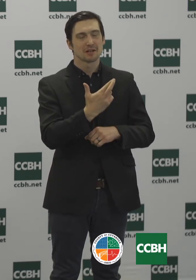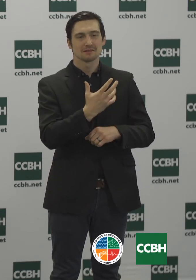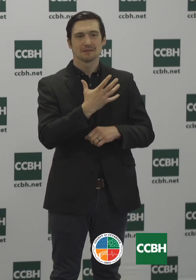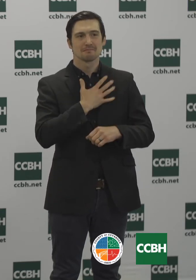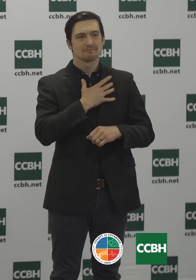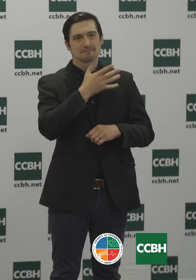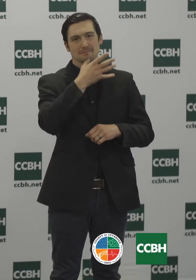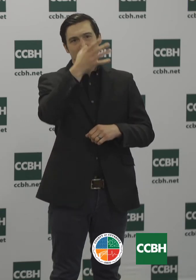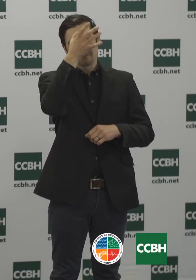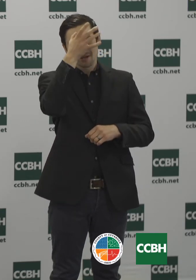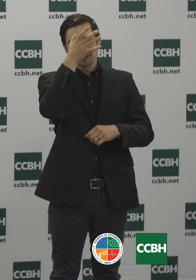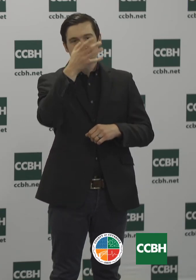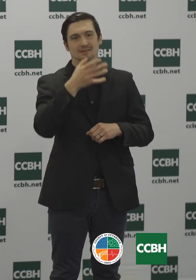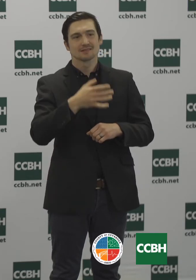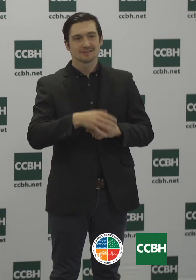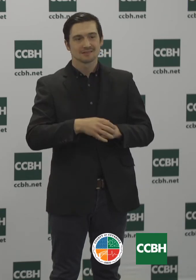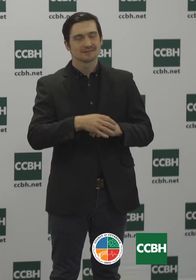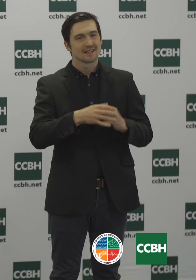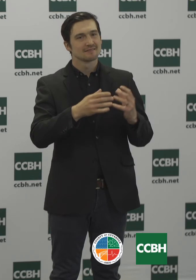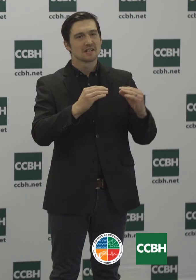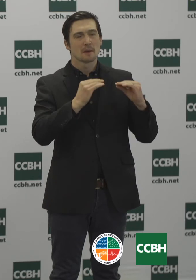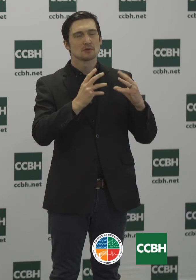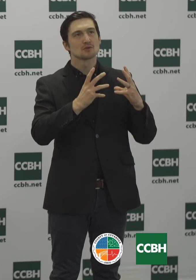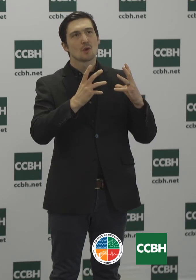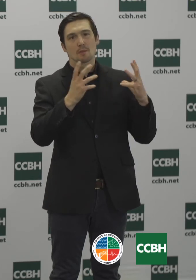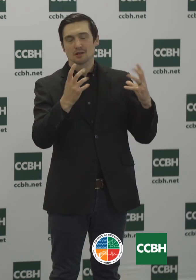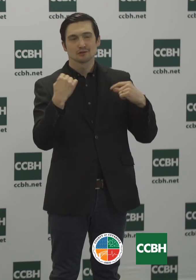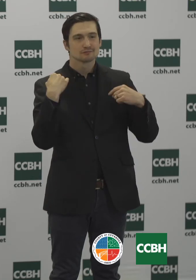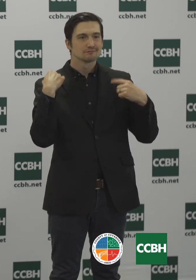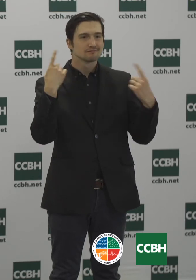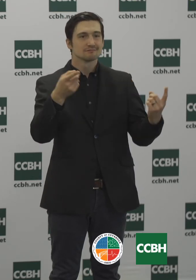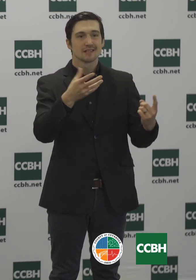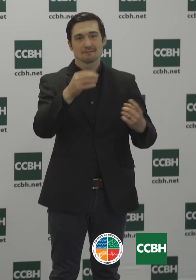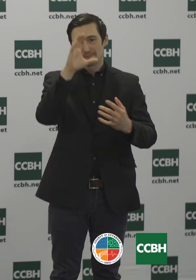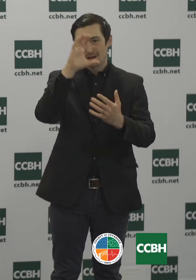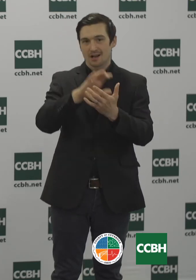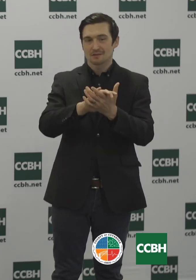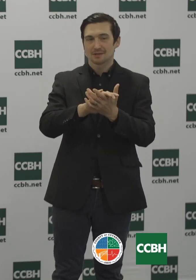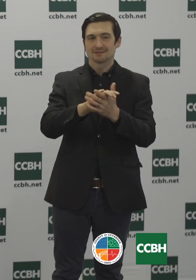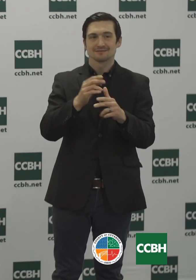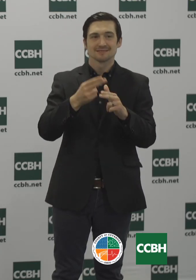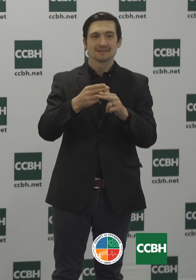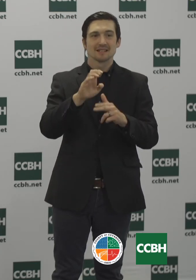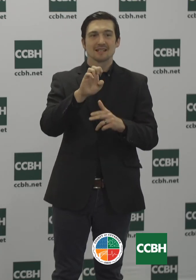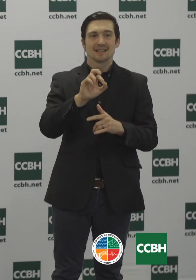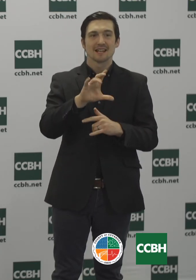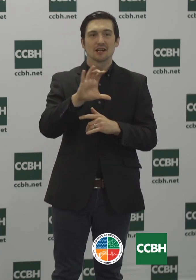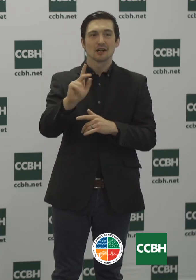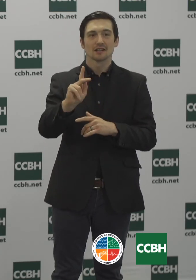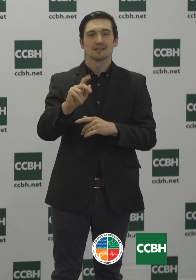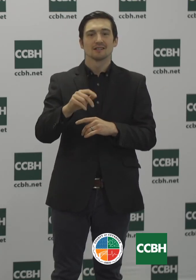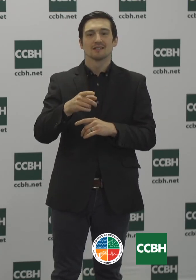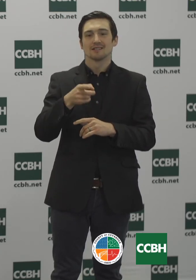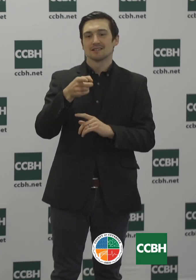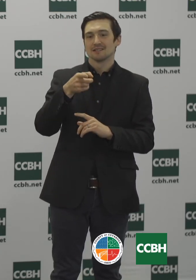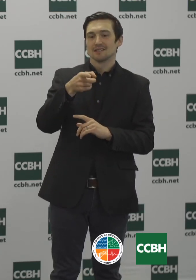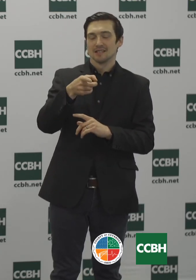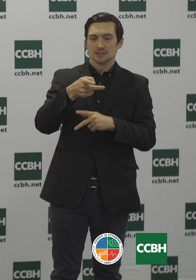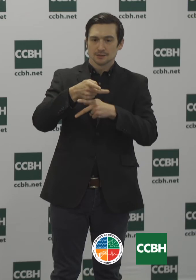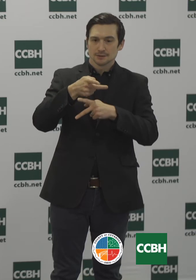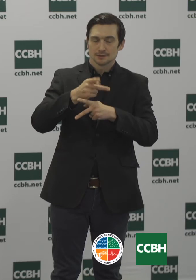the reason that I am who I am. And also my husband, Eric, who's doing the primary care of our